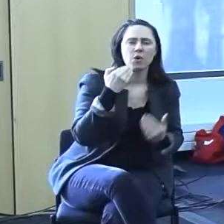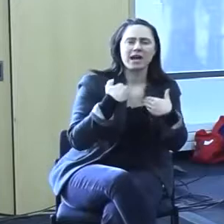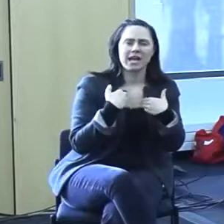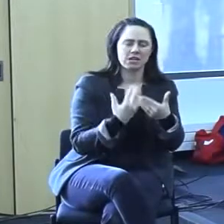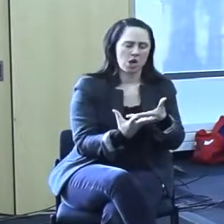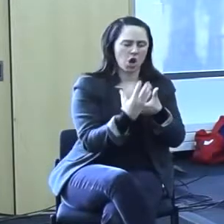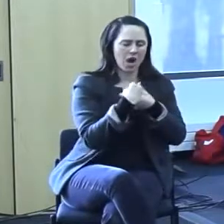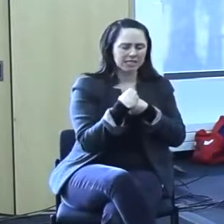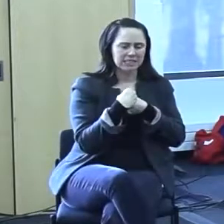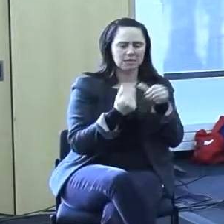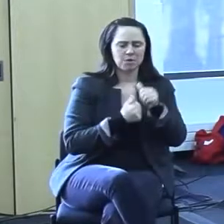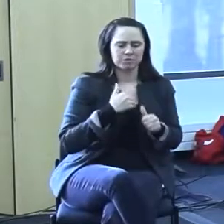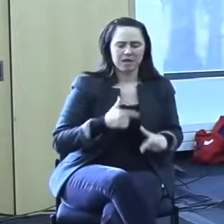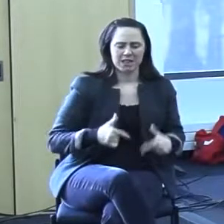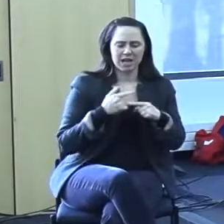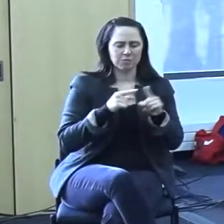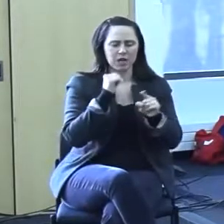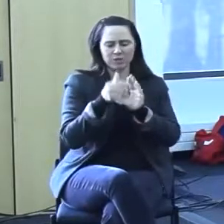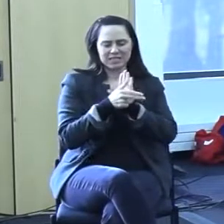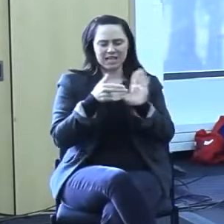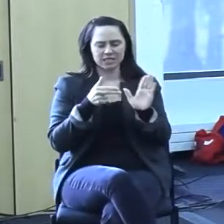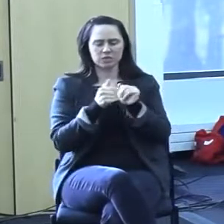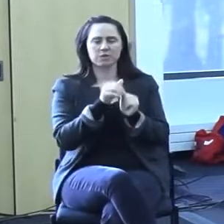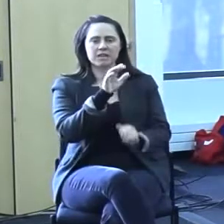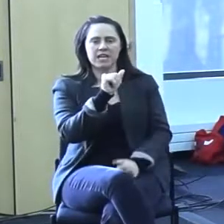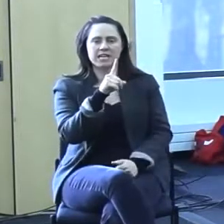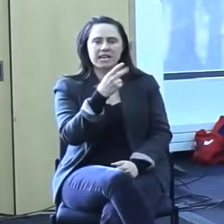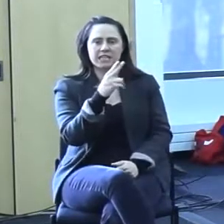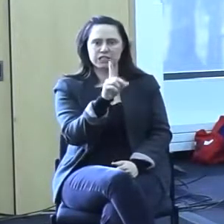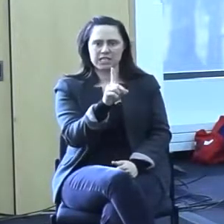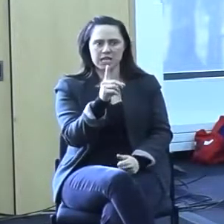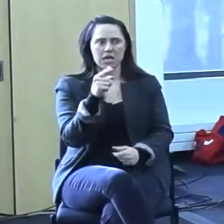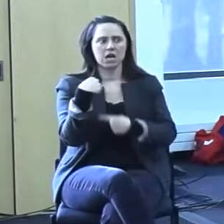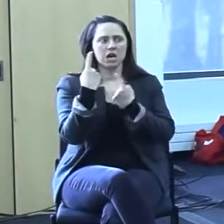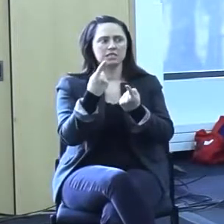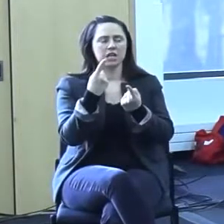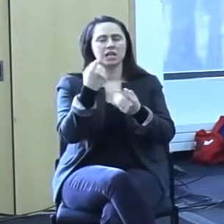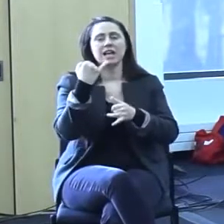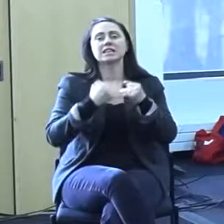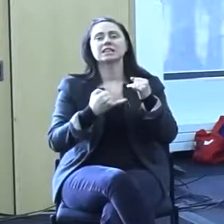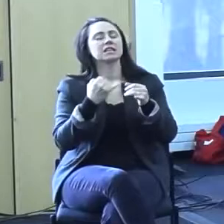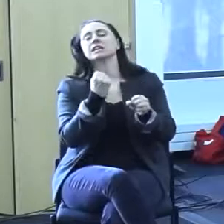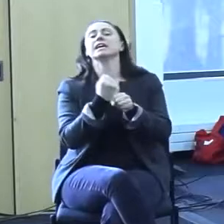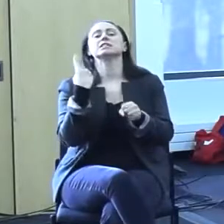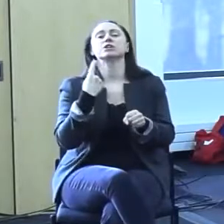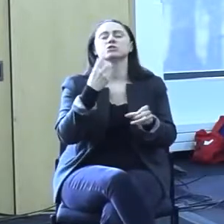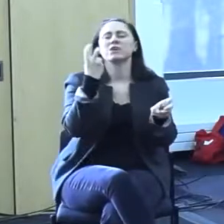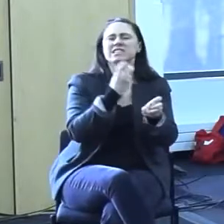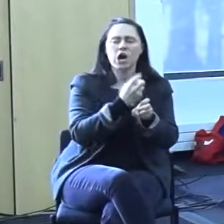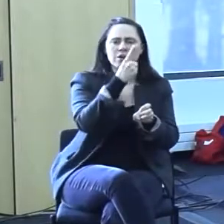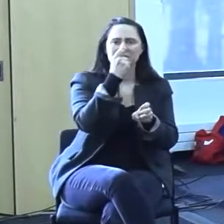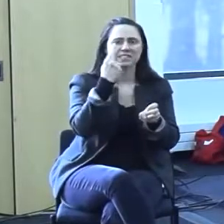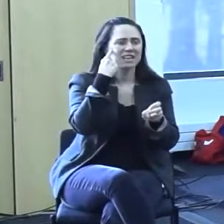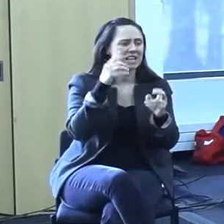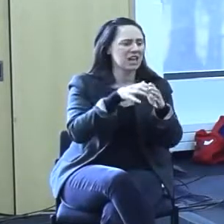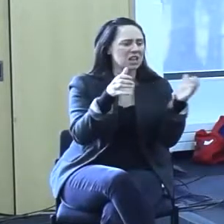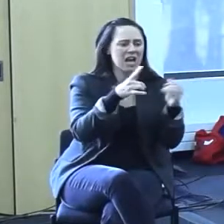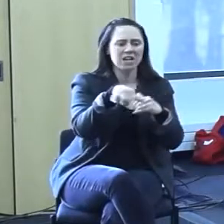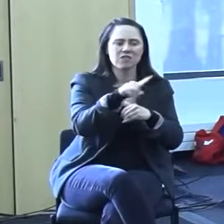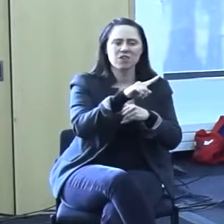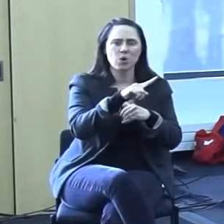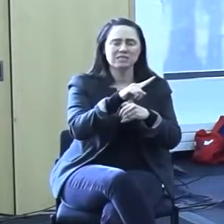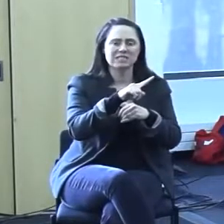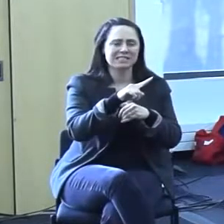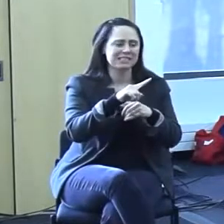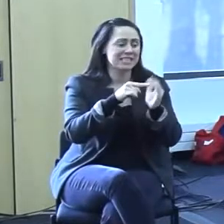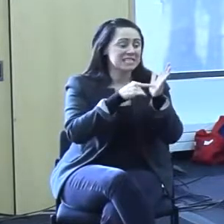autism most of my life, but then I wasn't diagnosed with ADHD till earlier last year. So I think it was hard because I think a lot of those